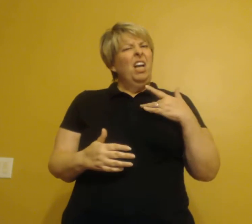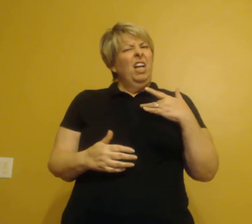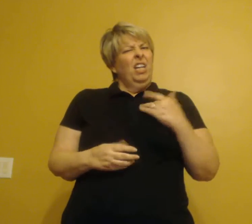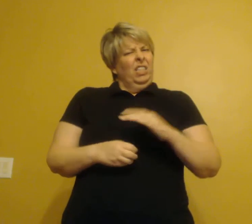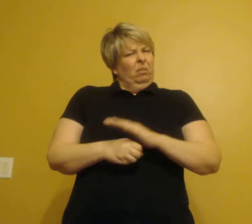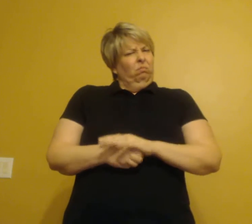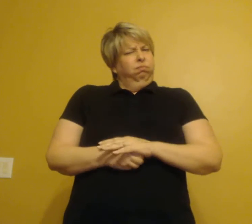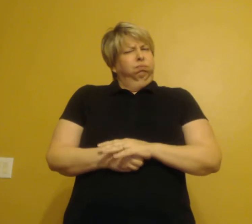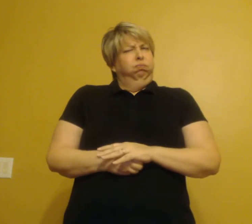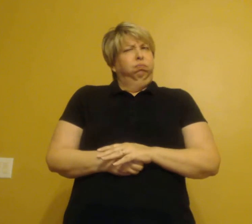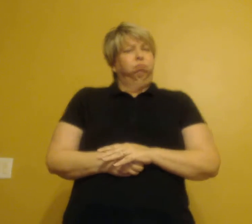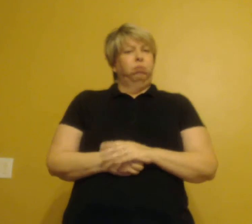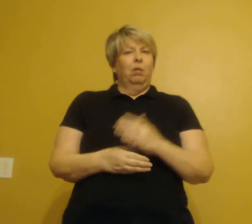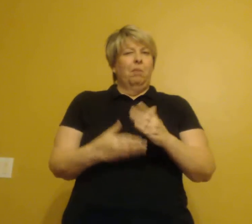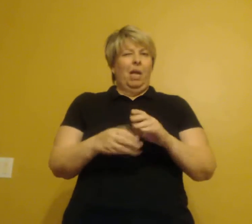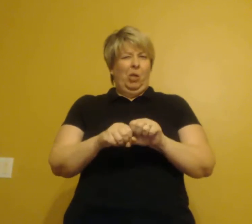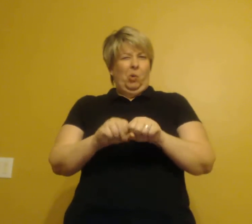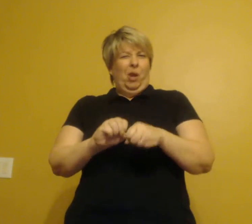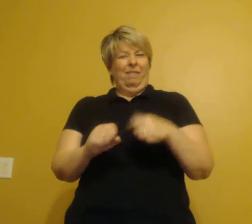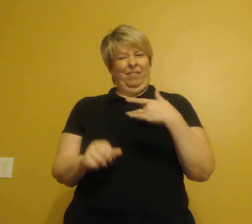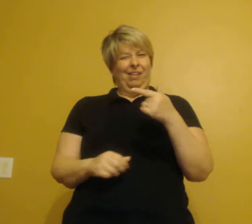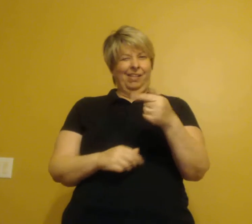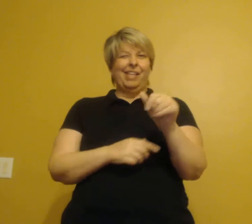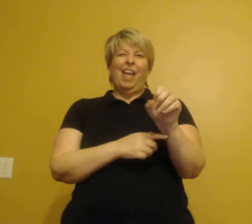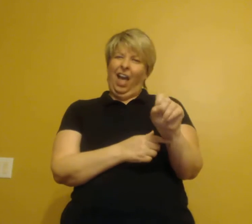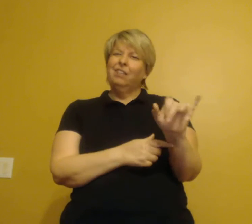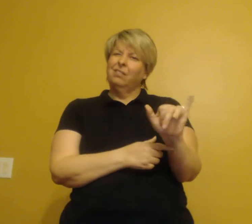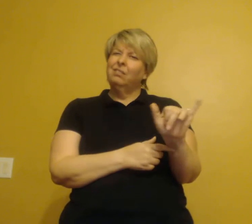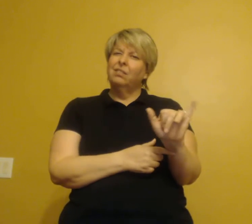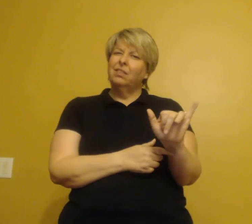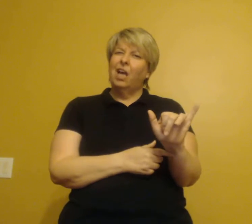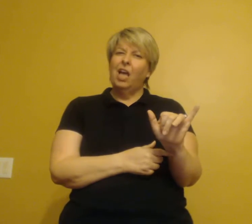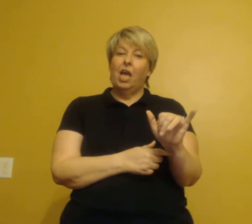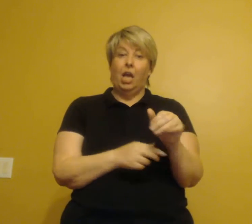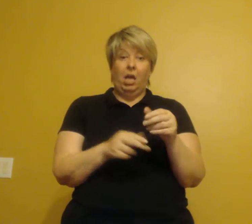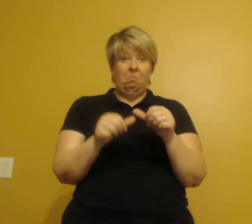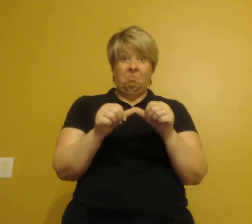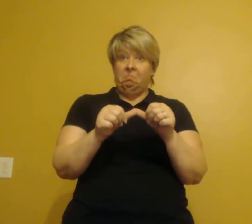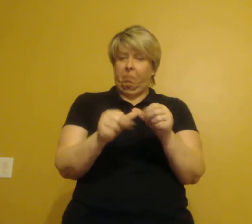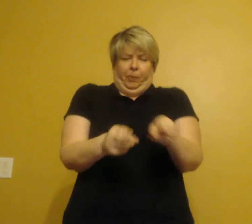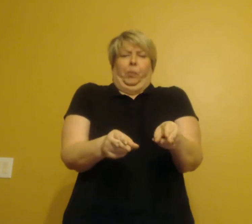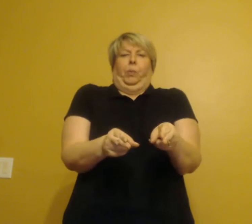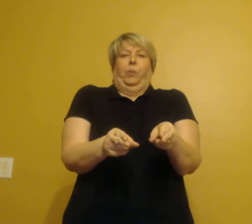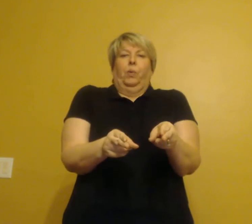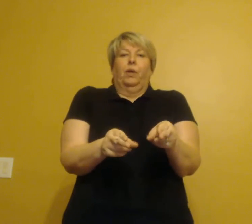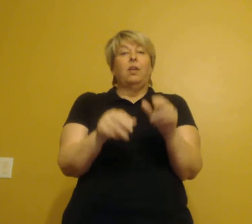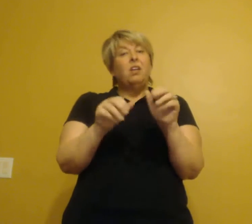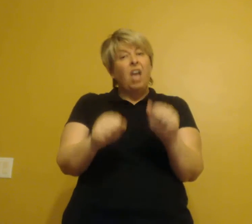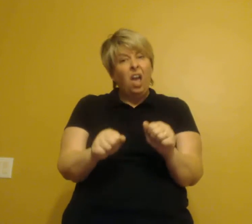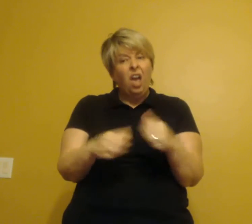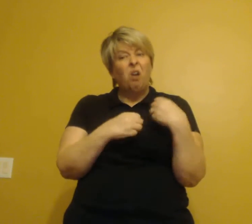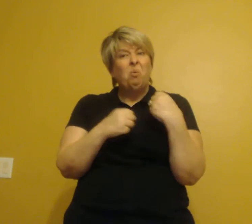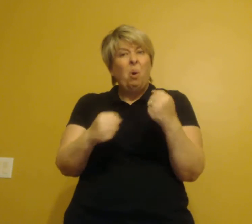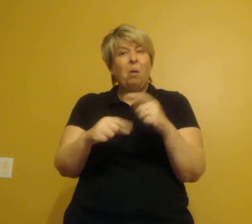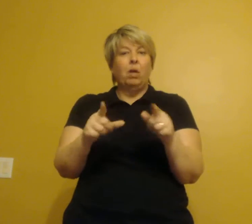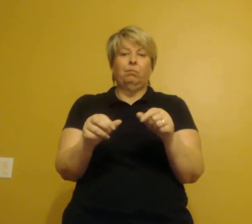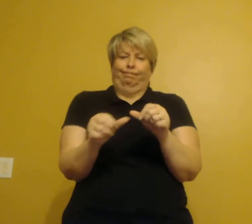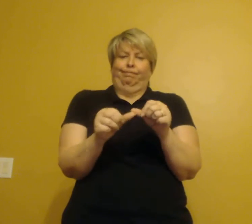cramping. They feel like gas cramps. They don't last very long. They can be intense, but they usually last a matter of seconds. When